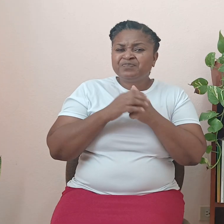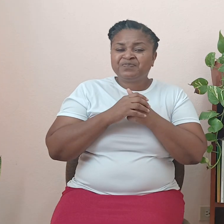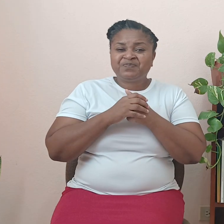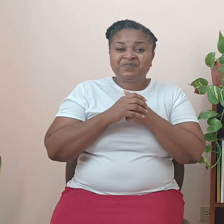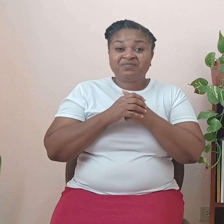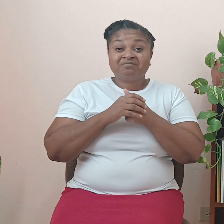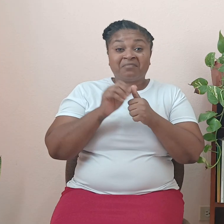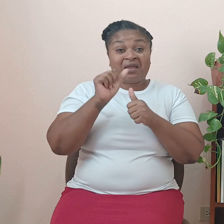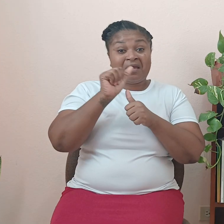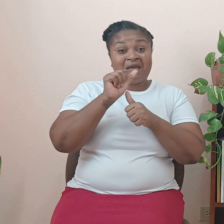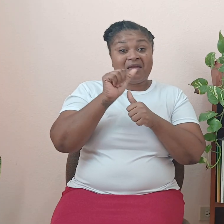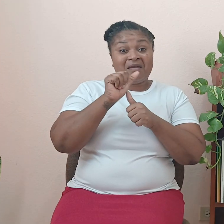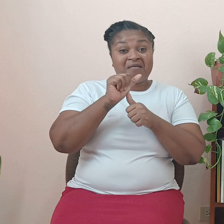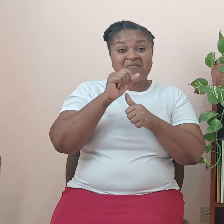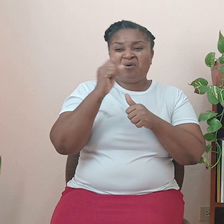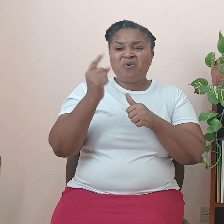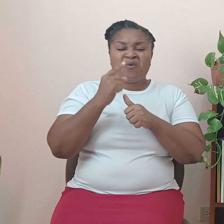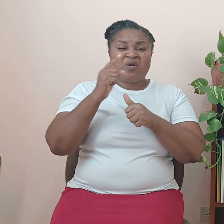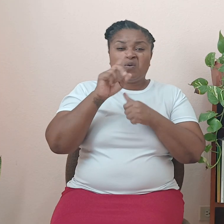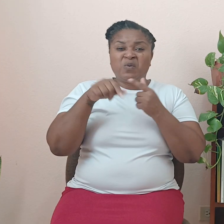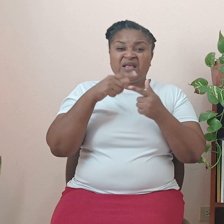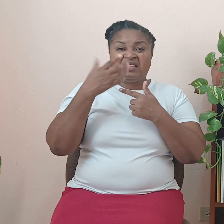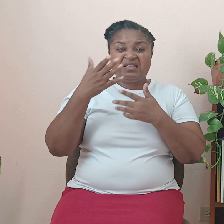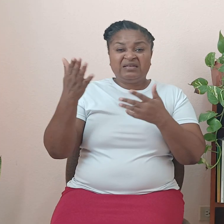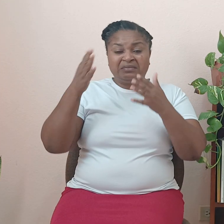A. Only when things are sad.